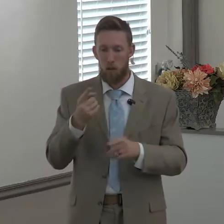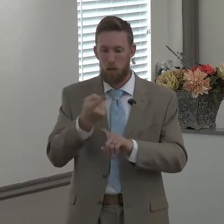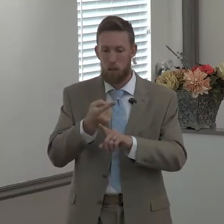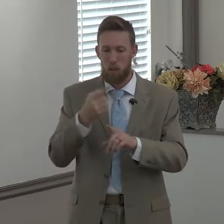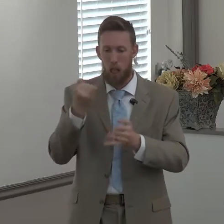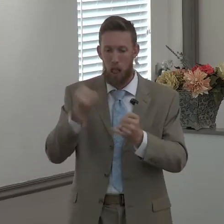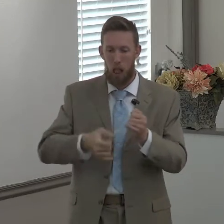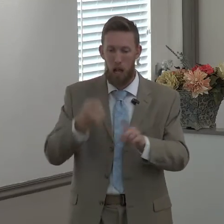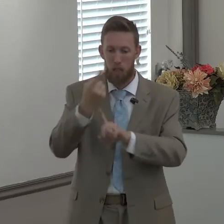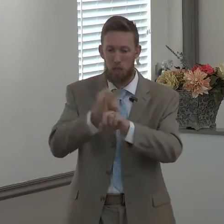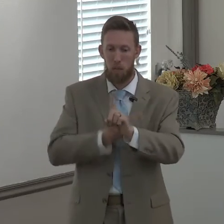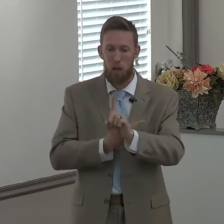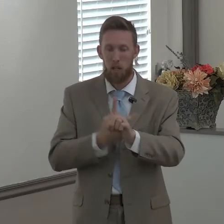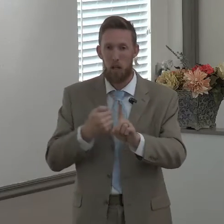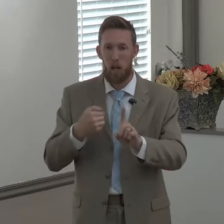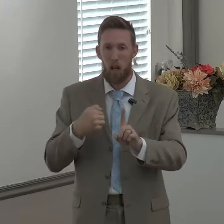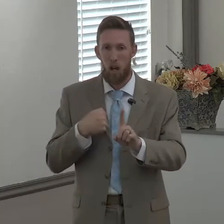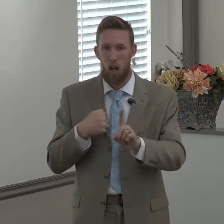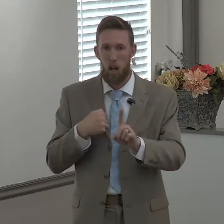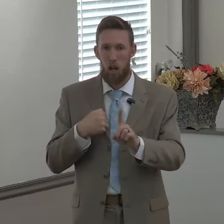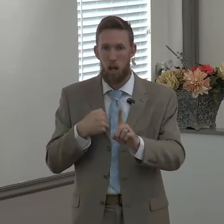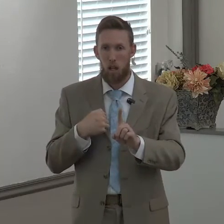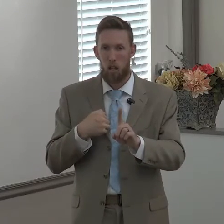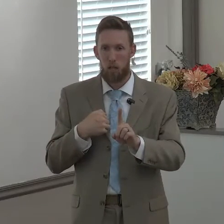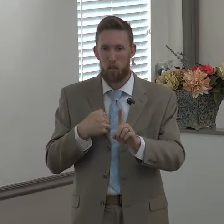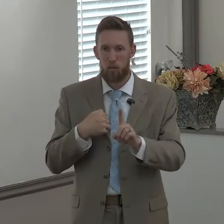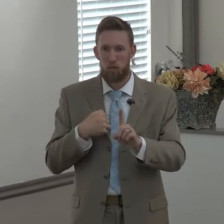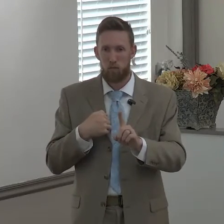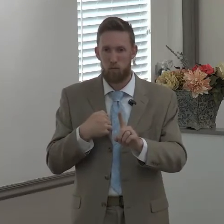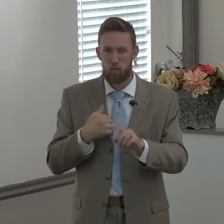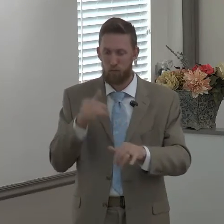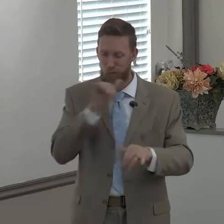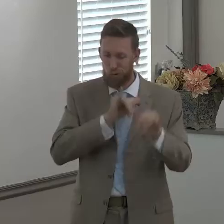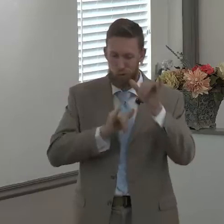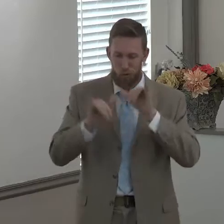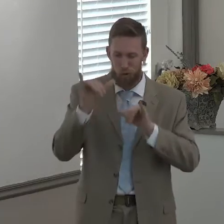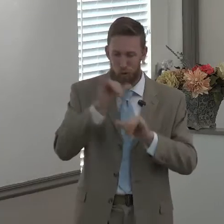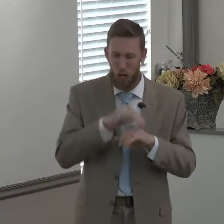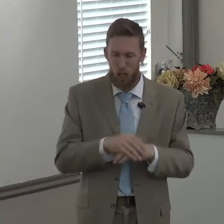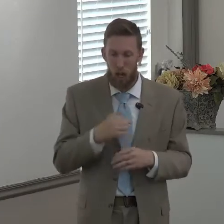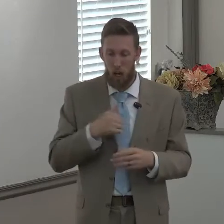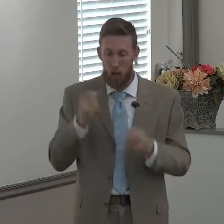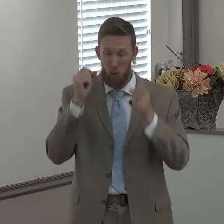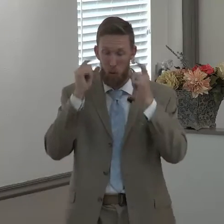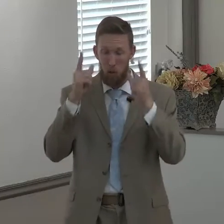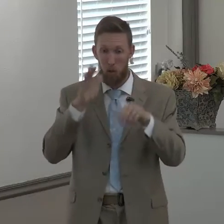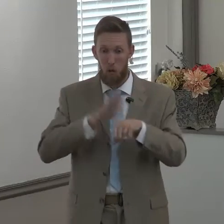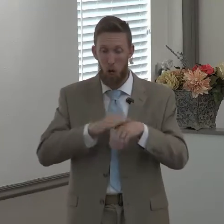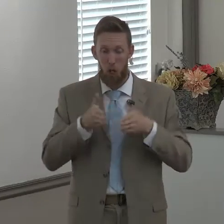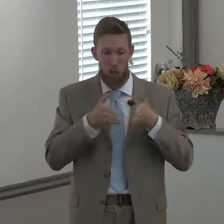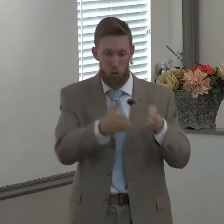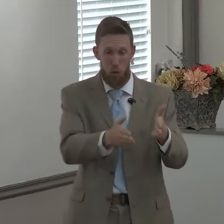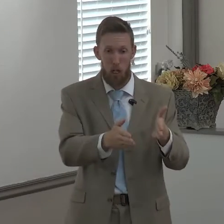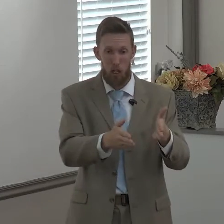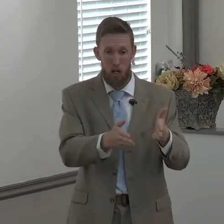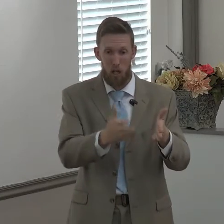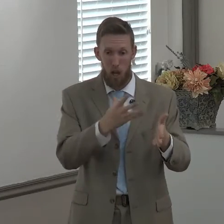September 26, 1978, is the last time I ever took a drink of alcohol. I woke up on the boulevard,